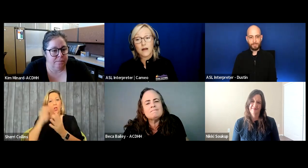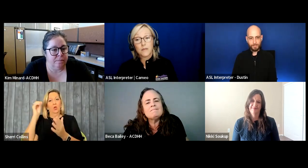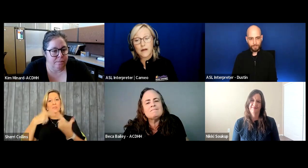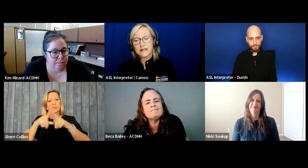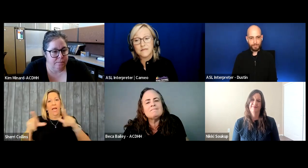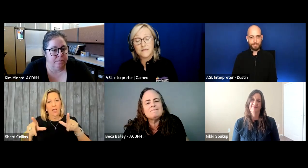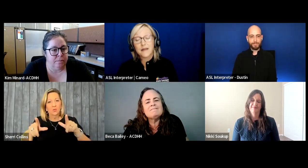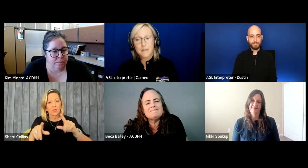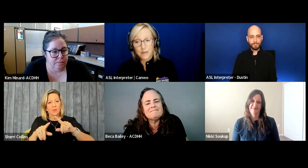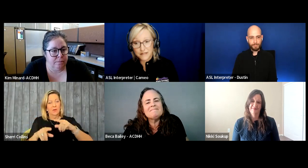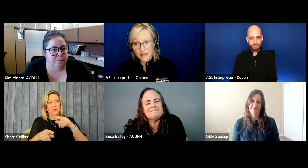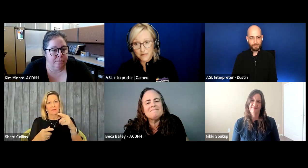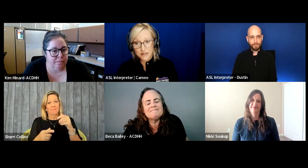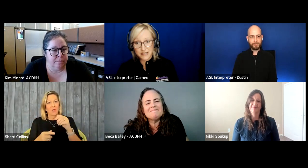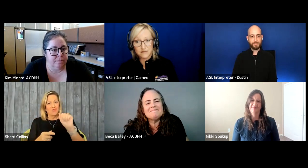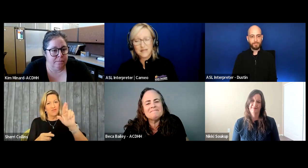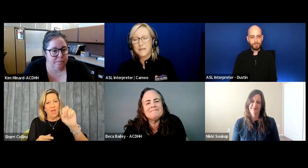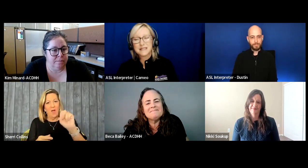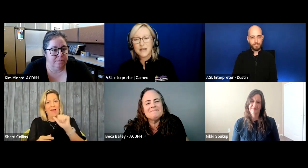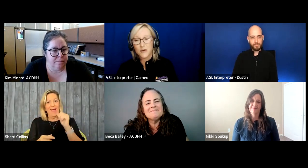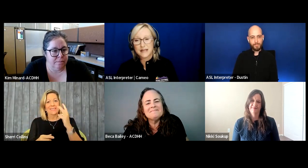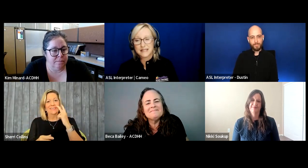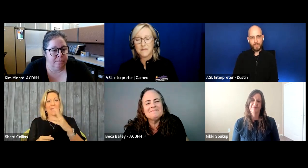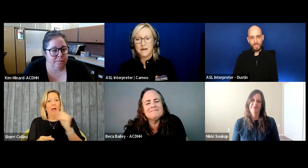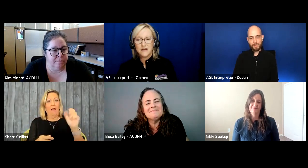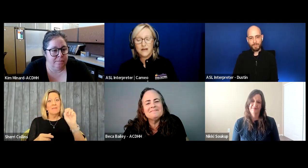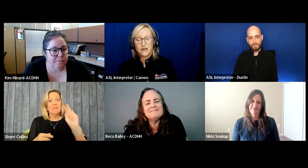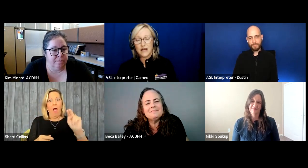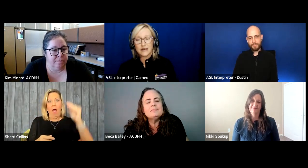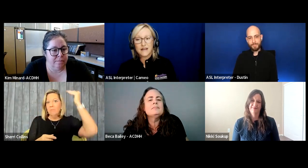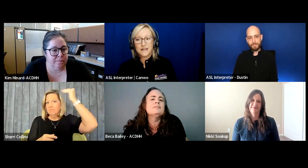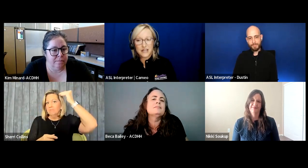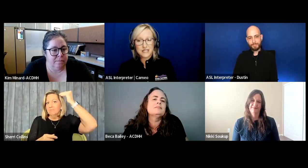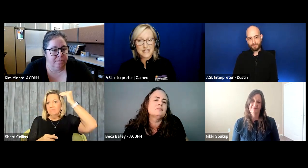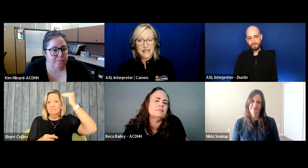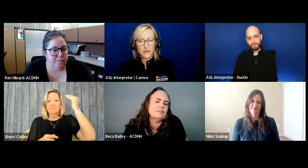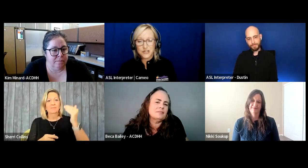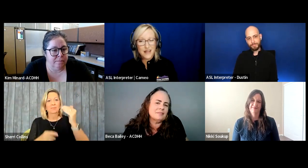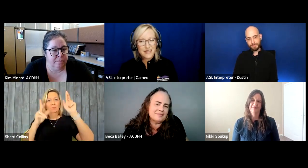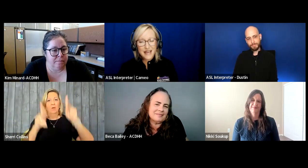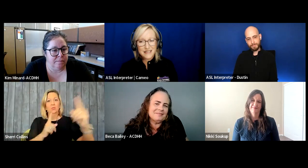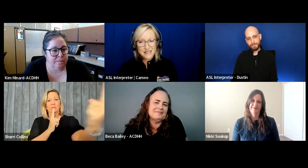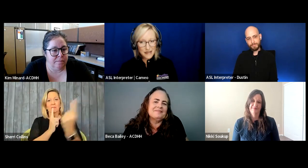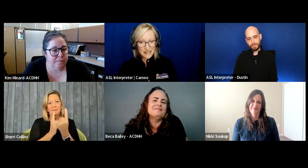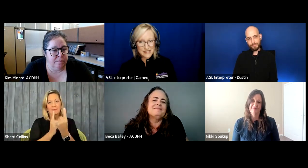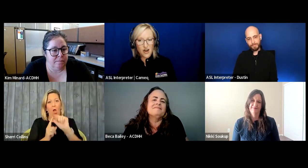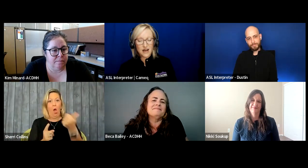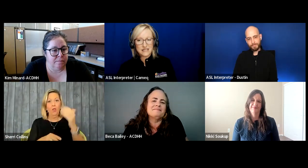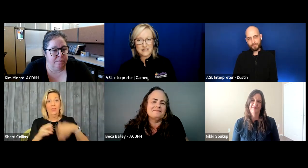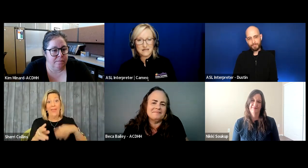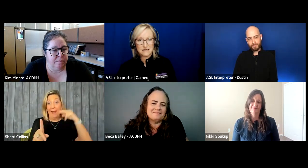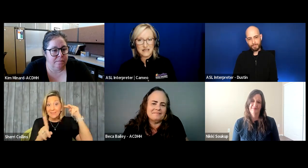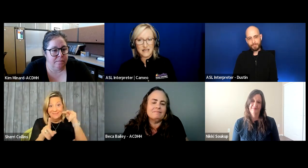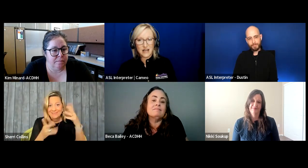or a family member of a deaf person, somebody who has some kind of connection to sign language, that typically is